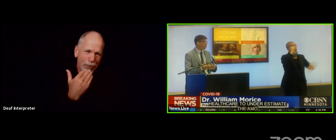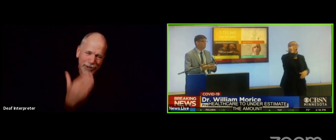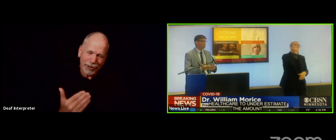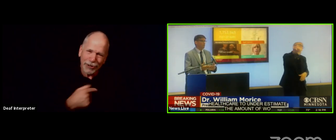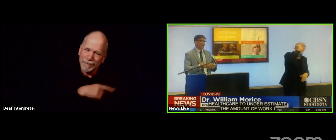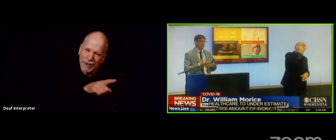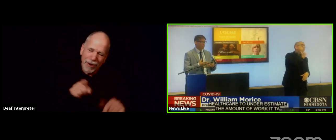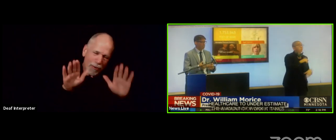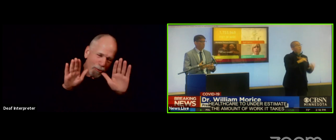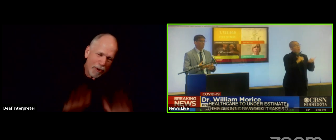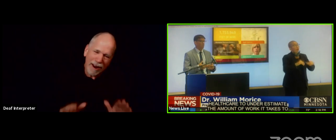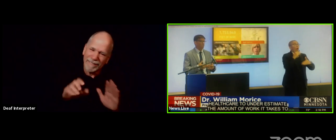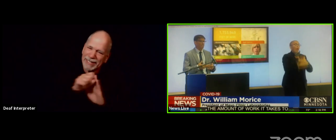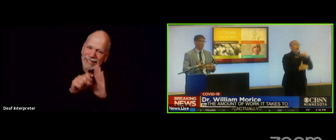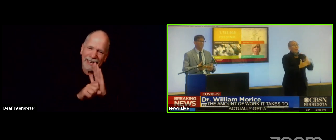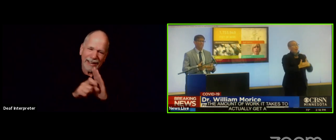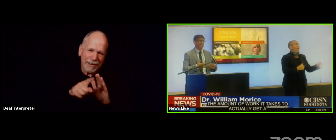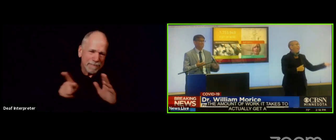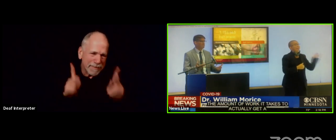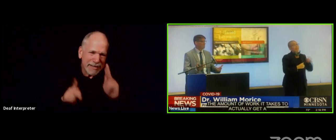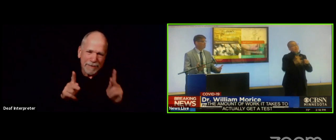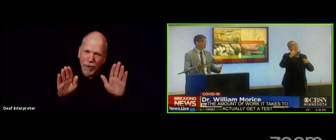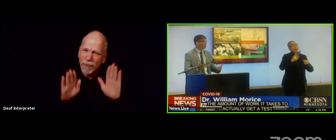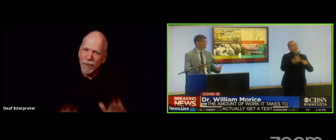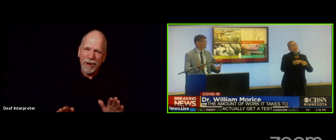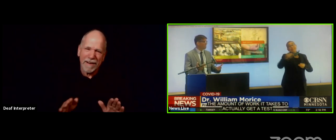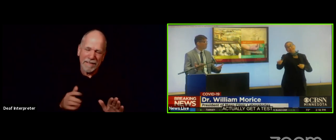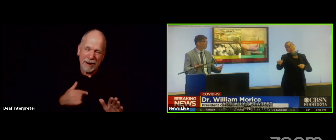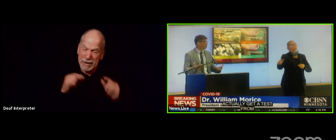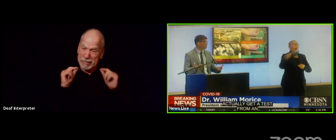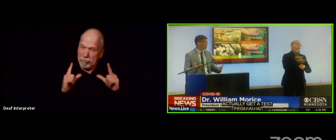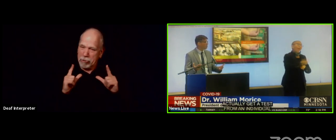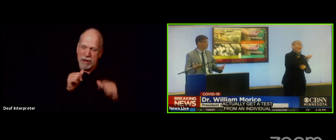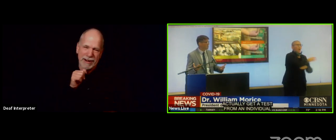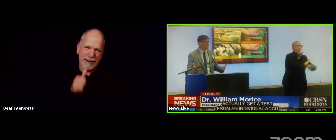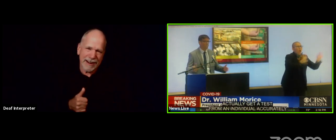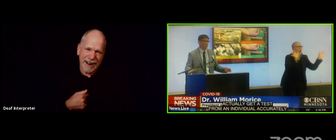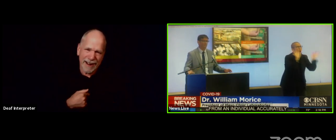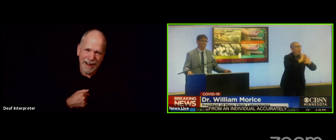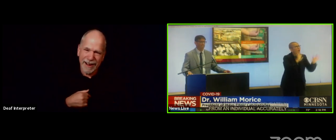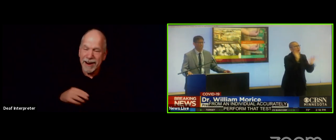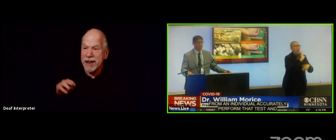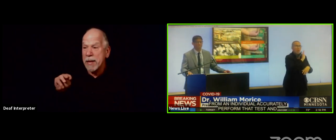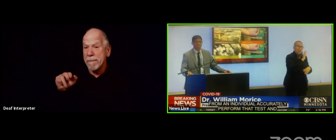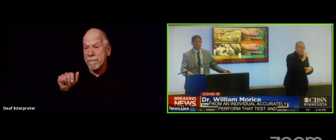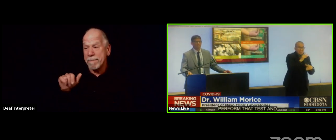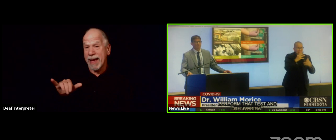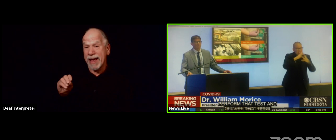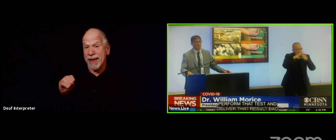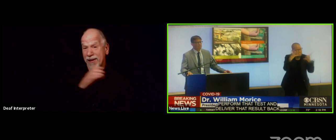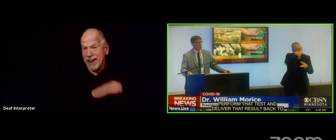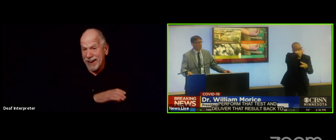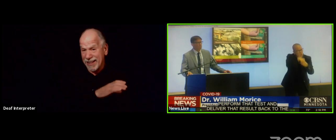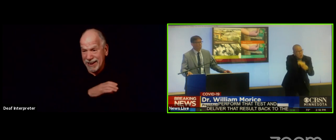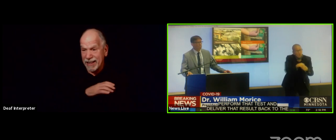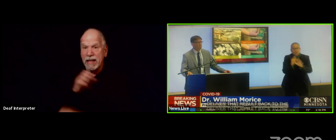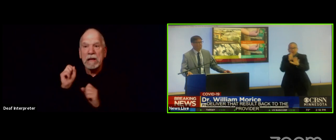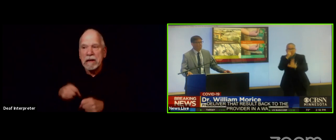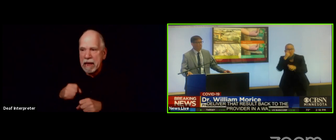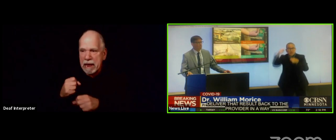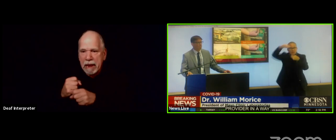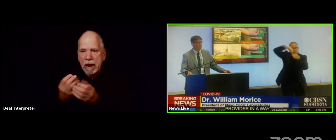individual, accurately perform that test, and then deliver that result back to them or their provider in a way that it can be acted on. And so a lot of the work in